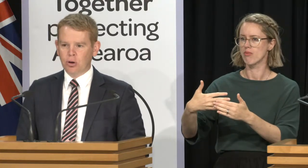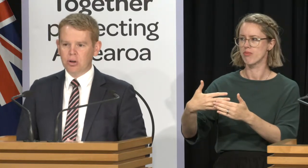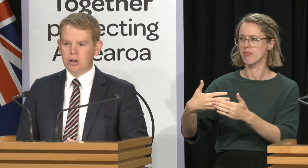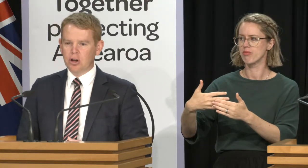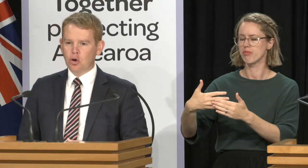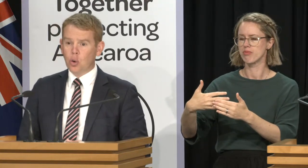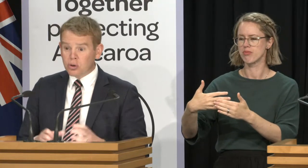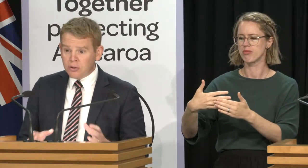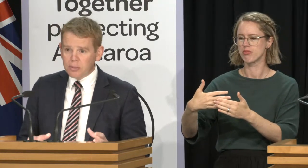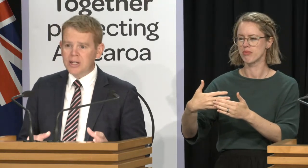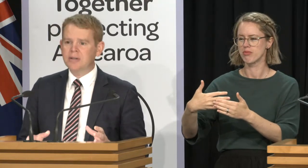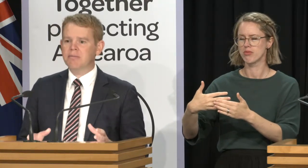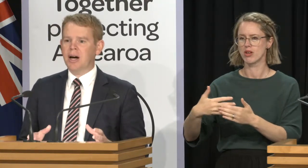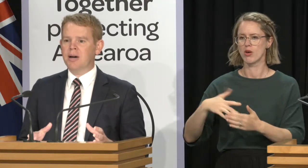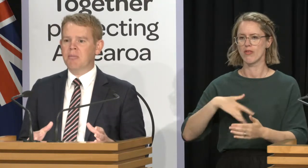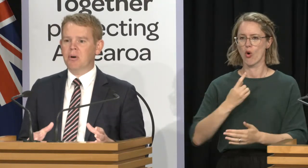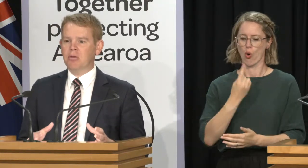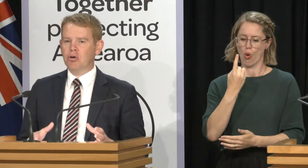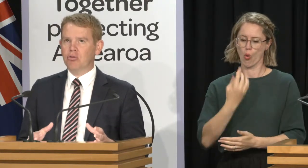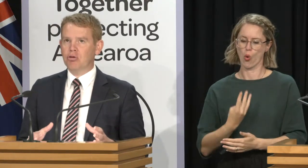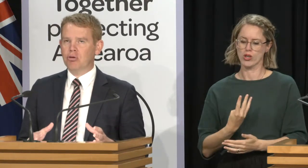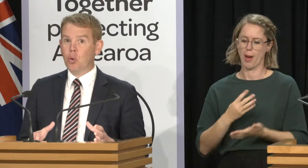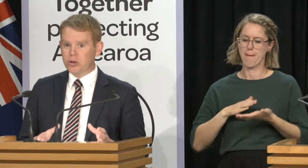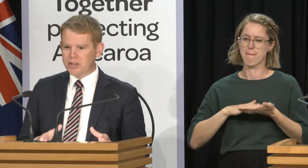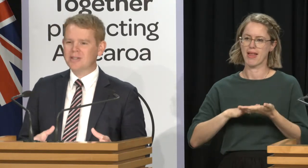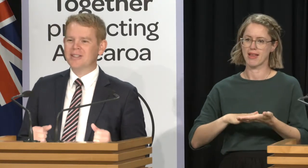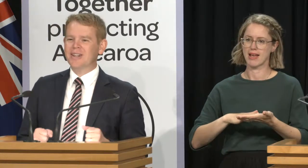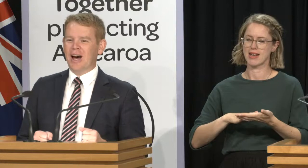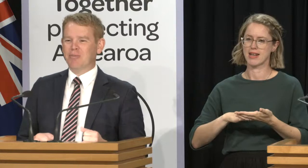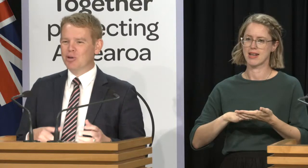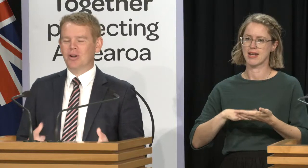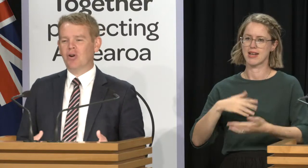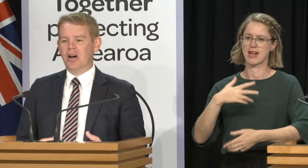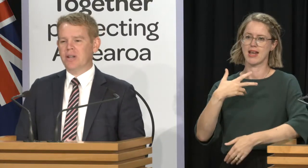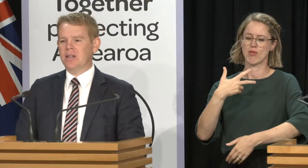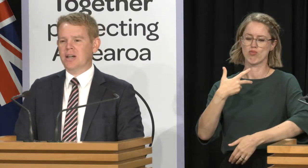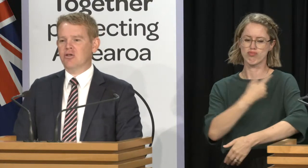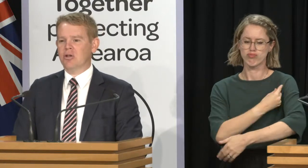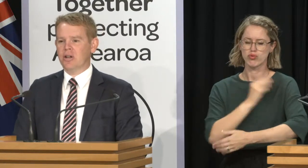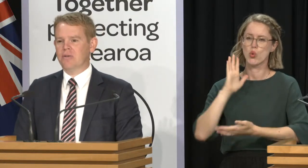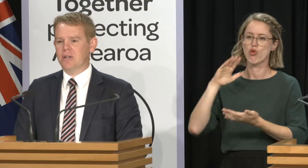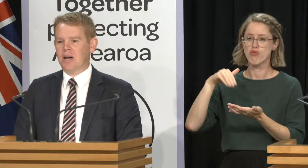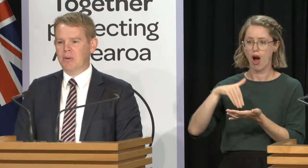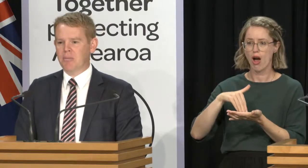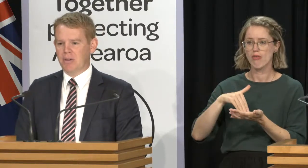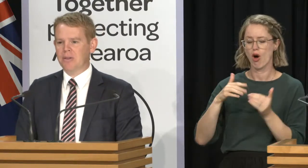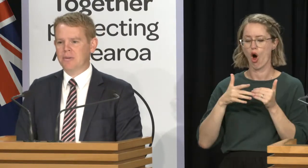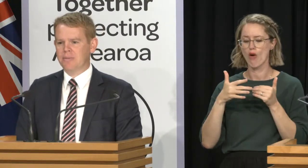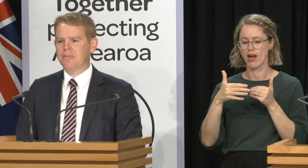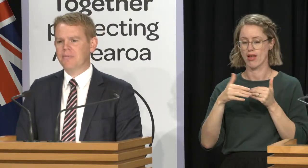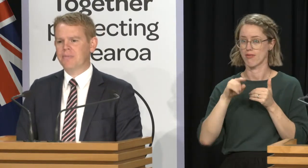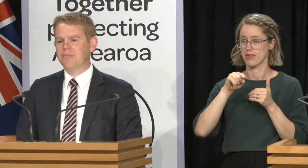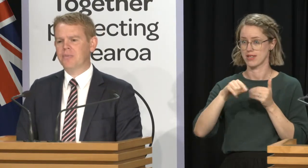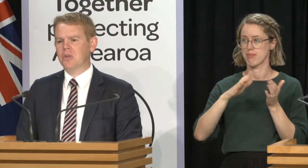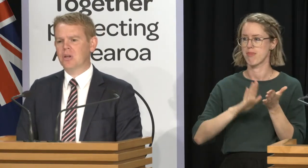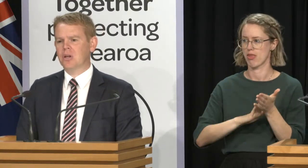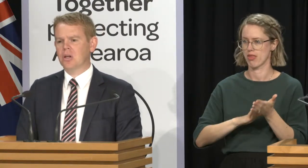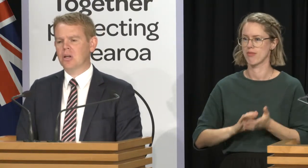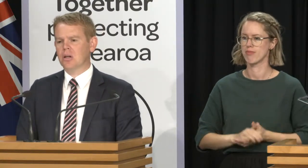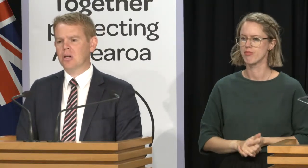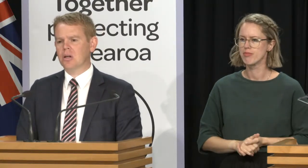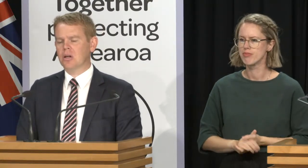the full 250,000 courses to arrive in the country over the coming month.